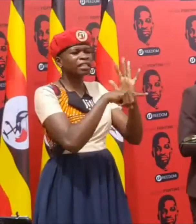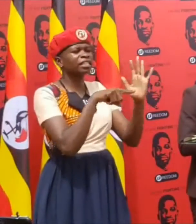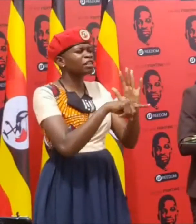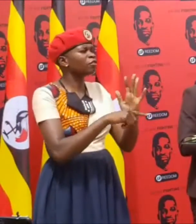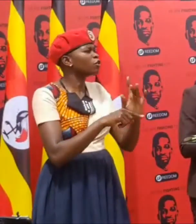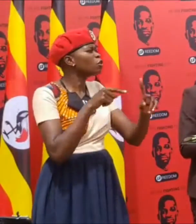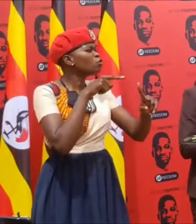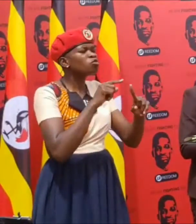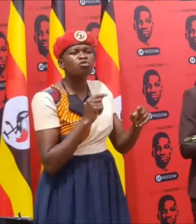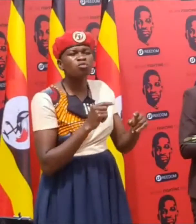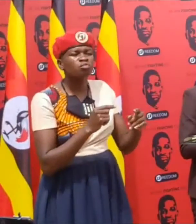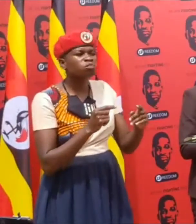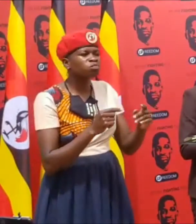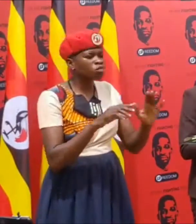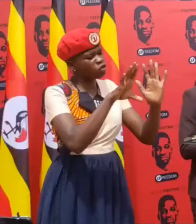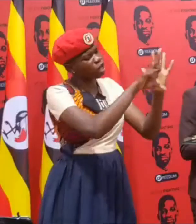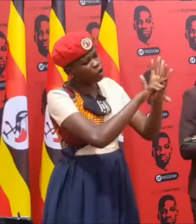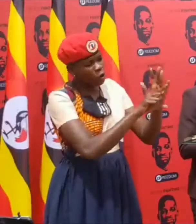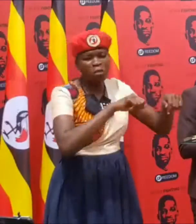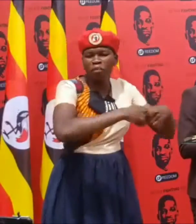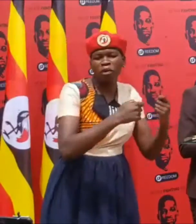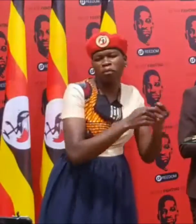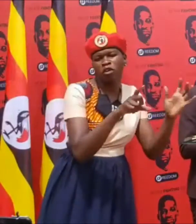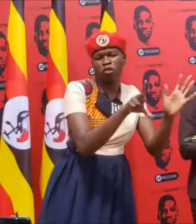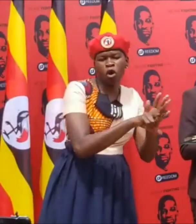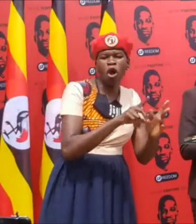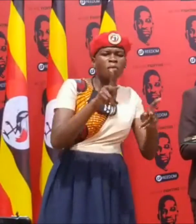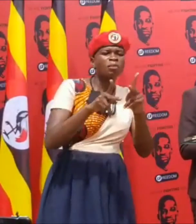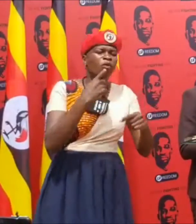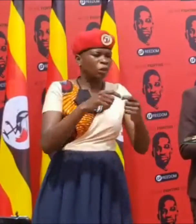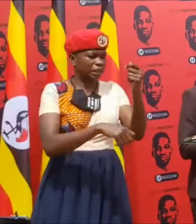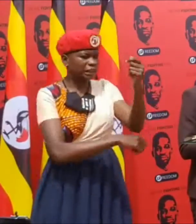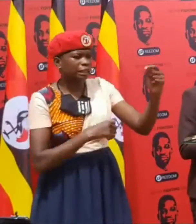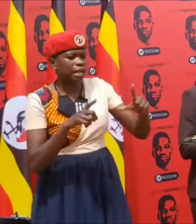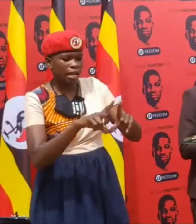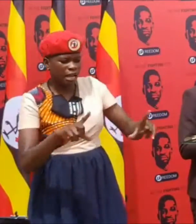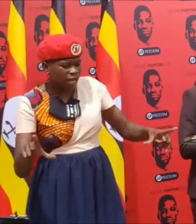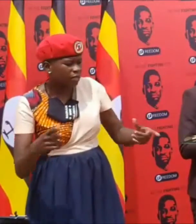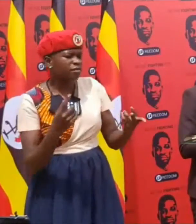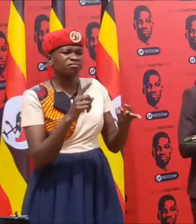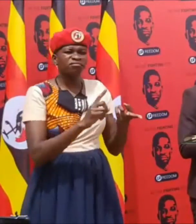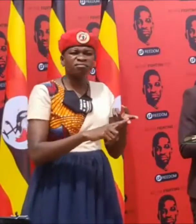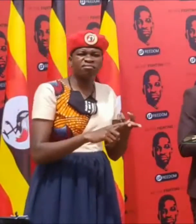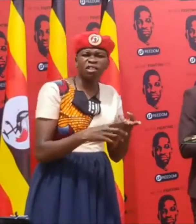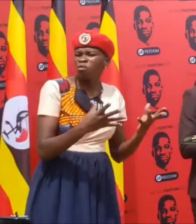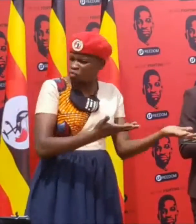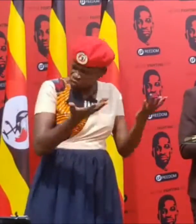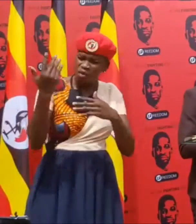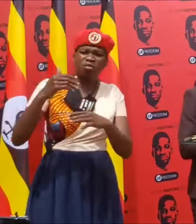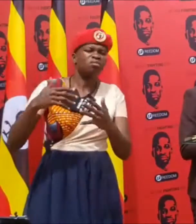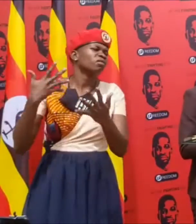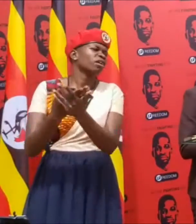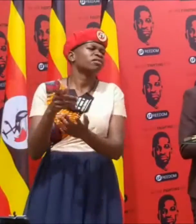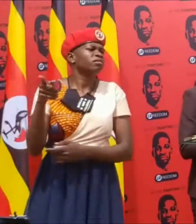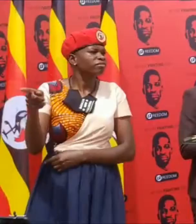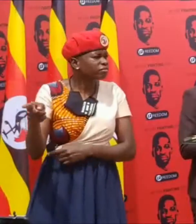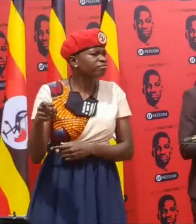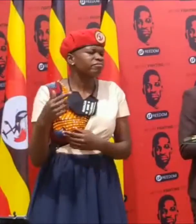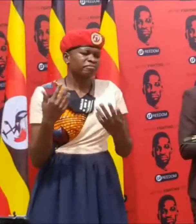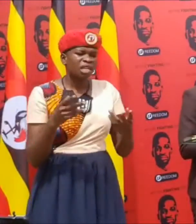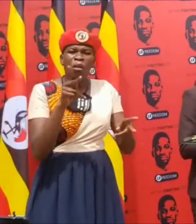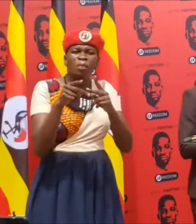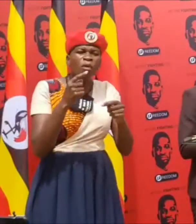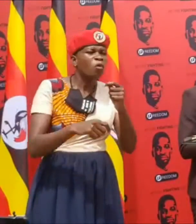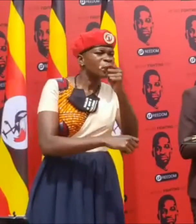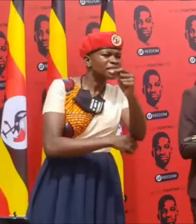go and arrest these people. There are people who are grabbing land in this country. Go and arrest those land grabbers. There are people